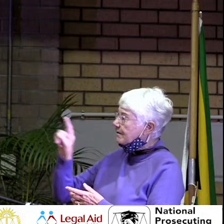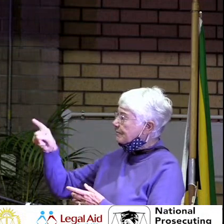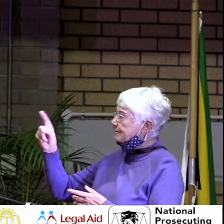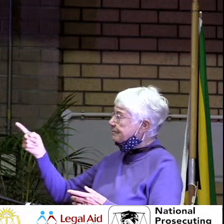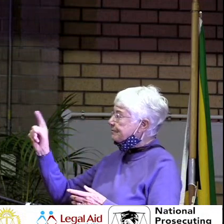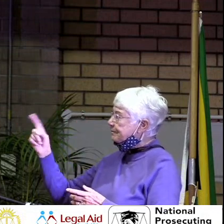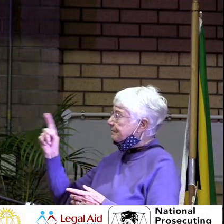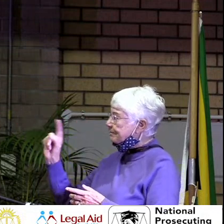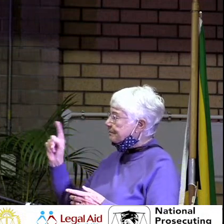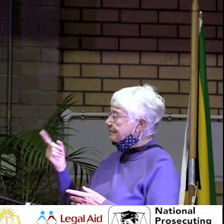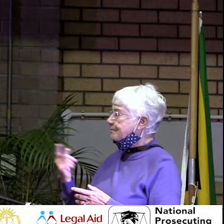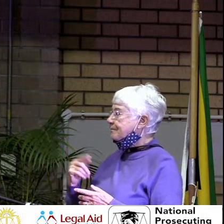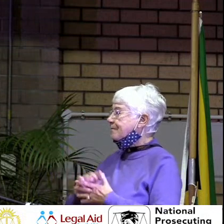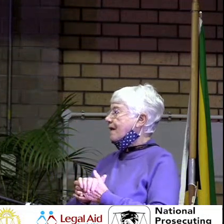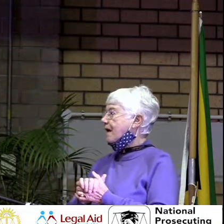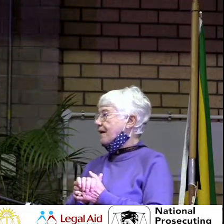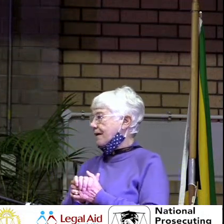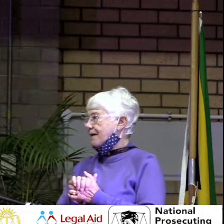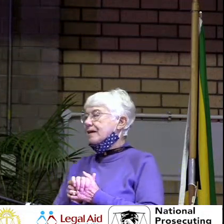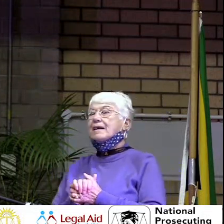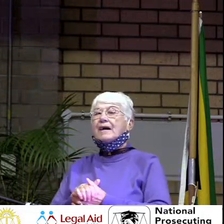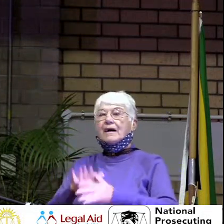present, Dumelang,